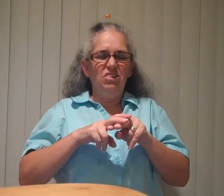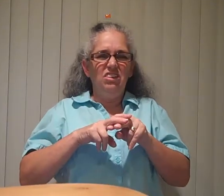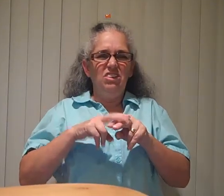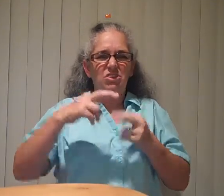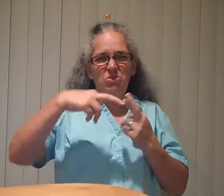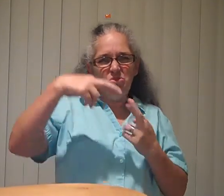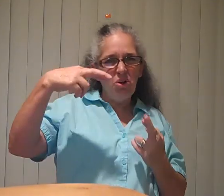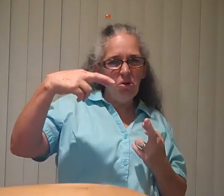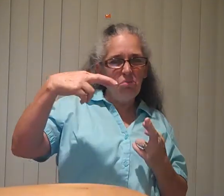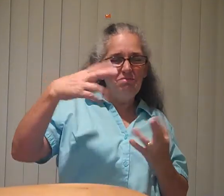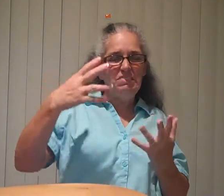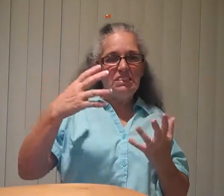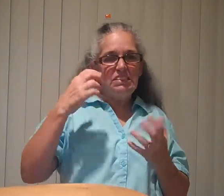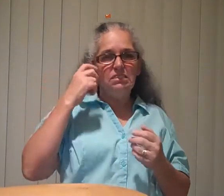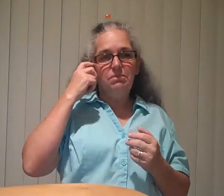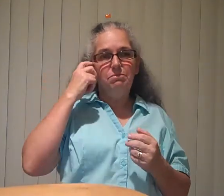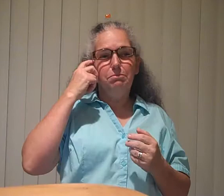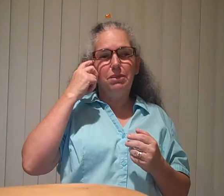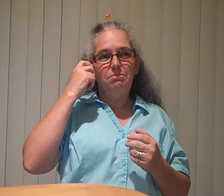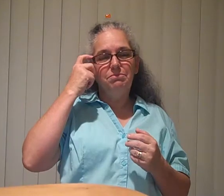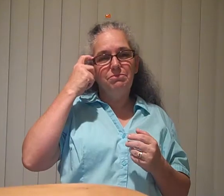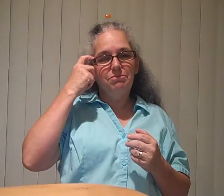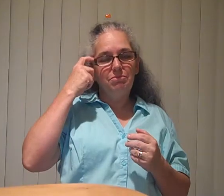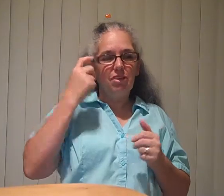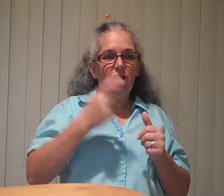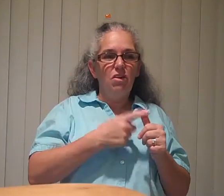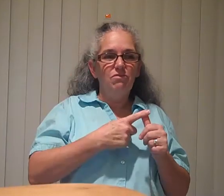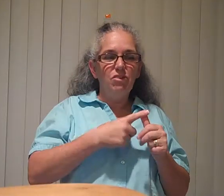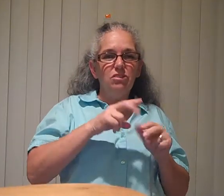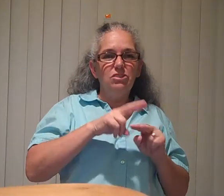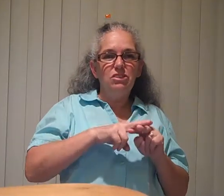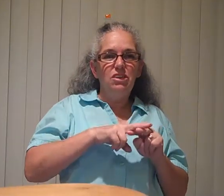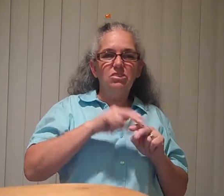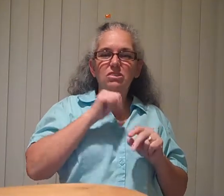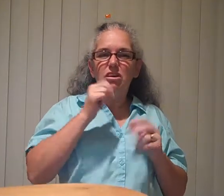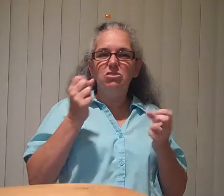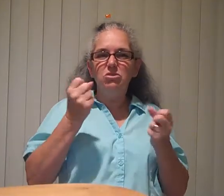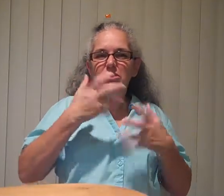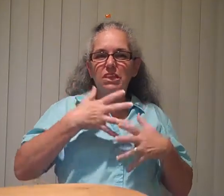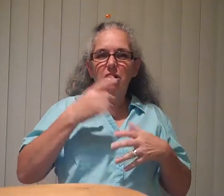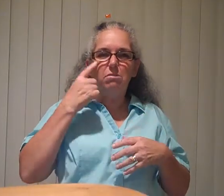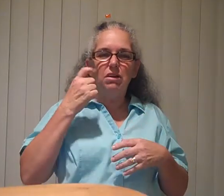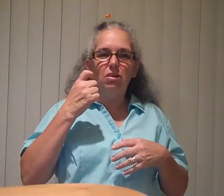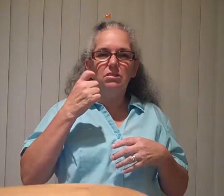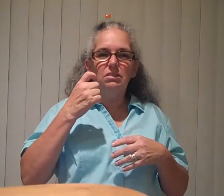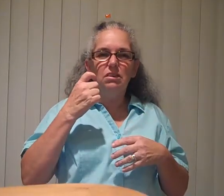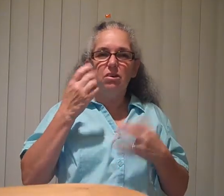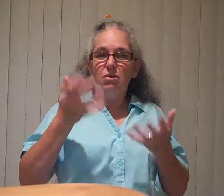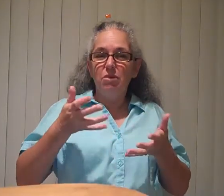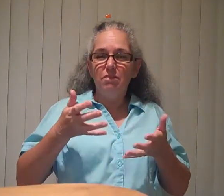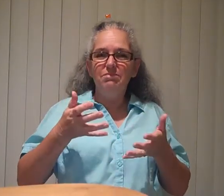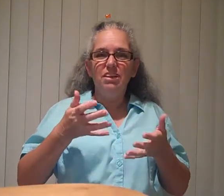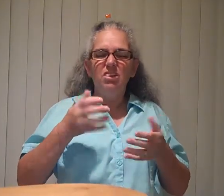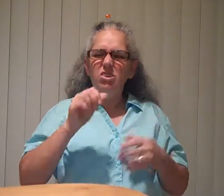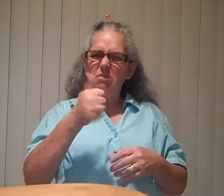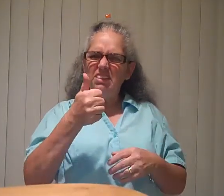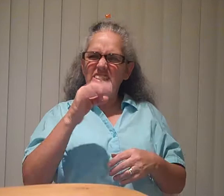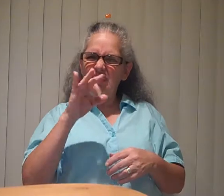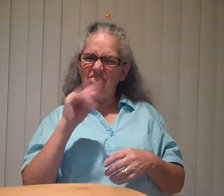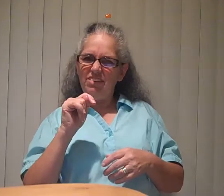But the first chair is not so scary because the elevation is only about 10 feet off the ground. But people on the subsequent